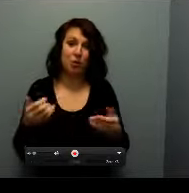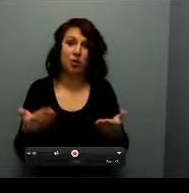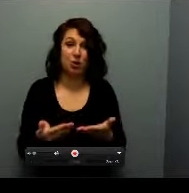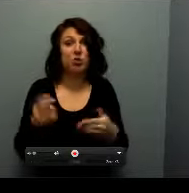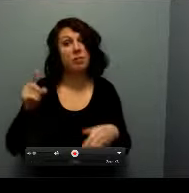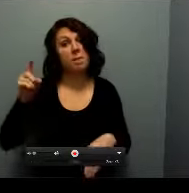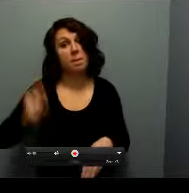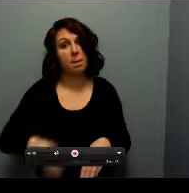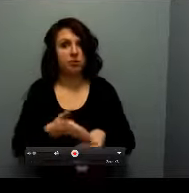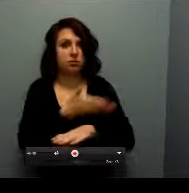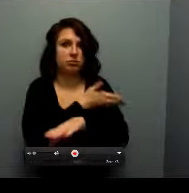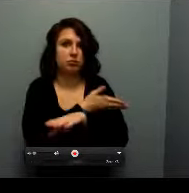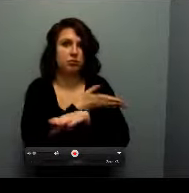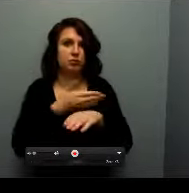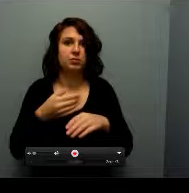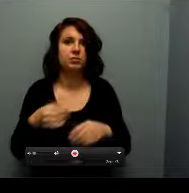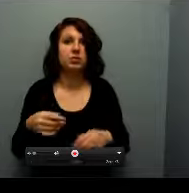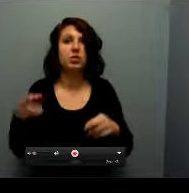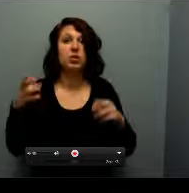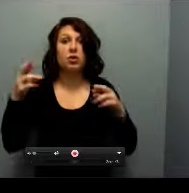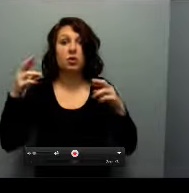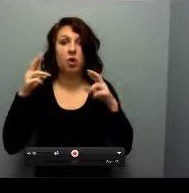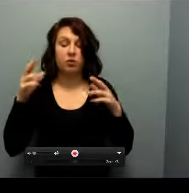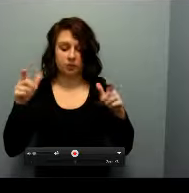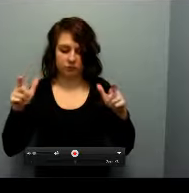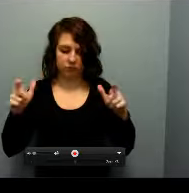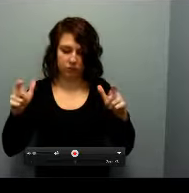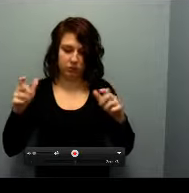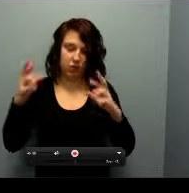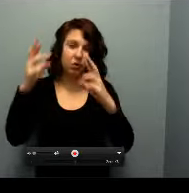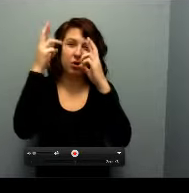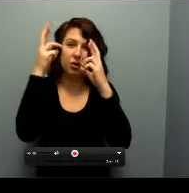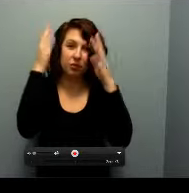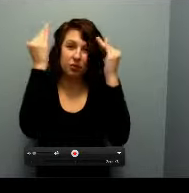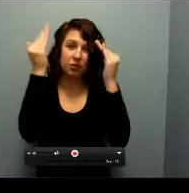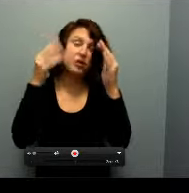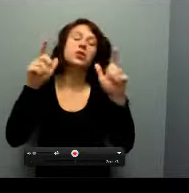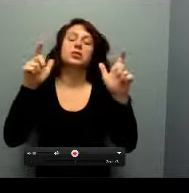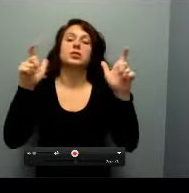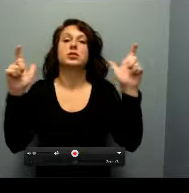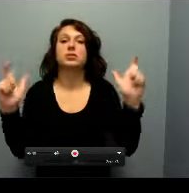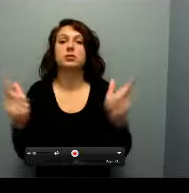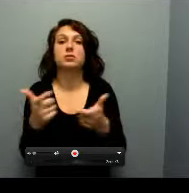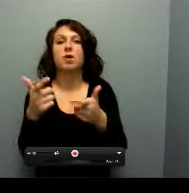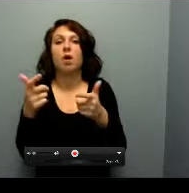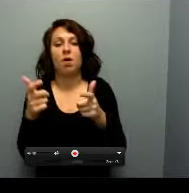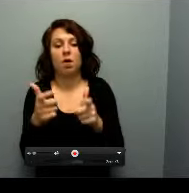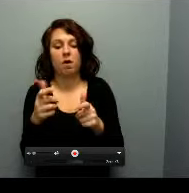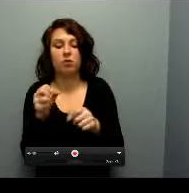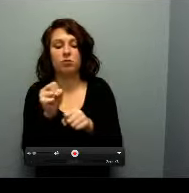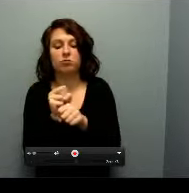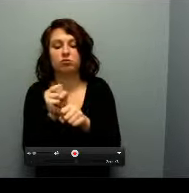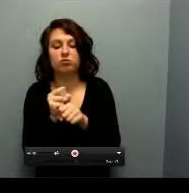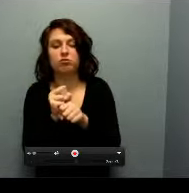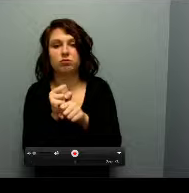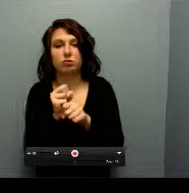Again, this should hopefully be a very small minority of your employees. Then we have